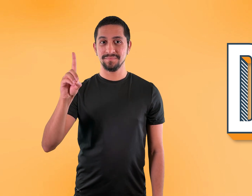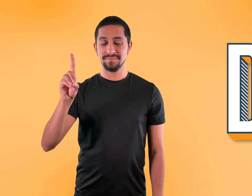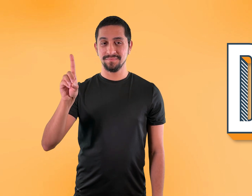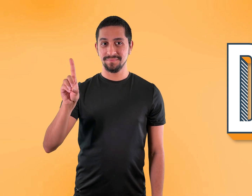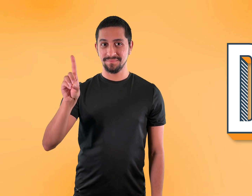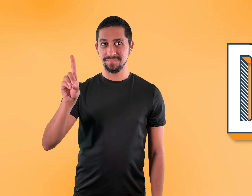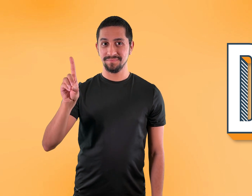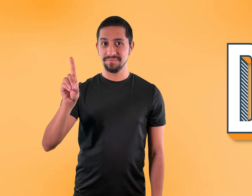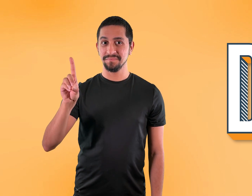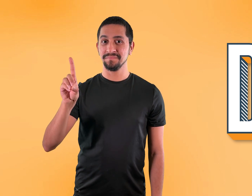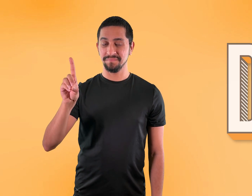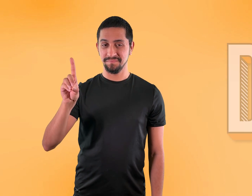D.